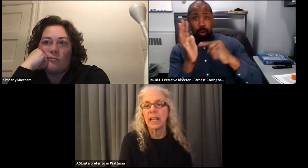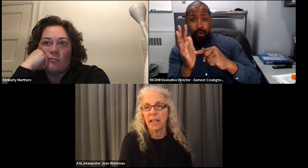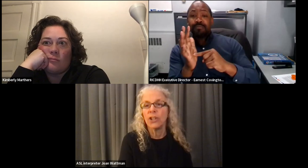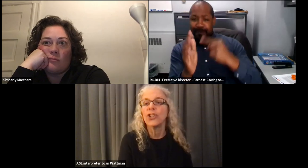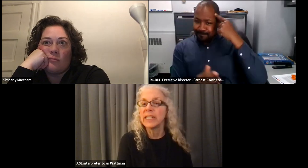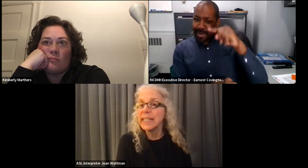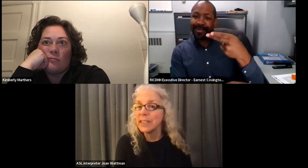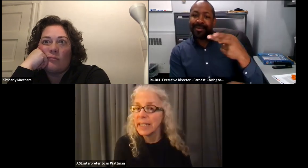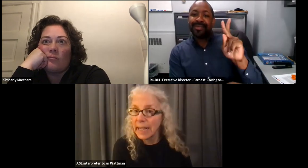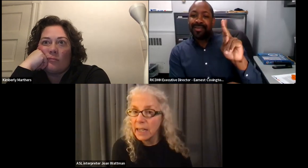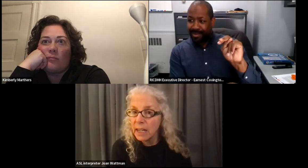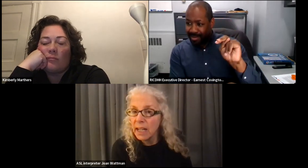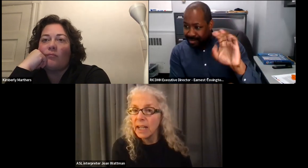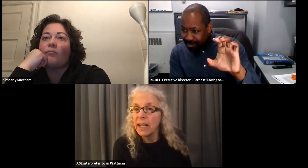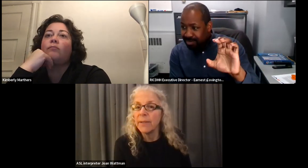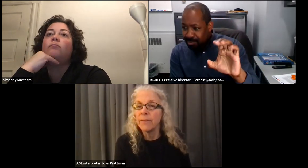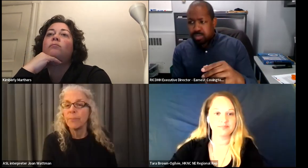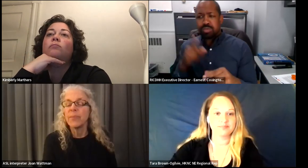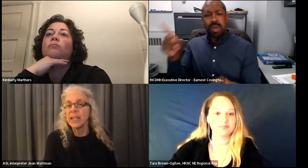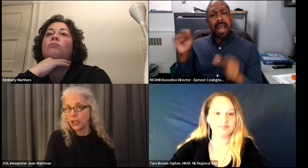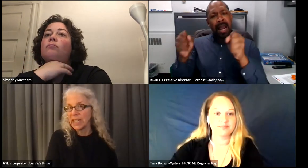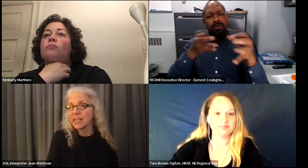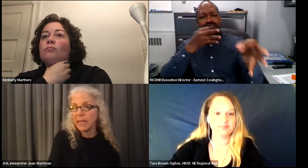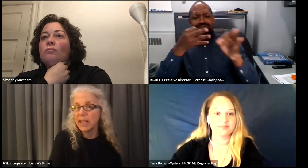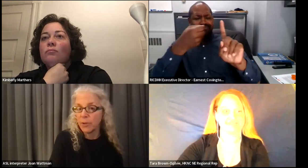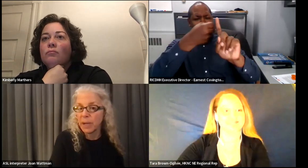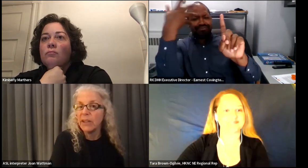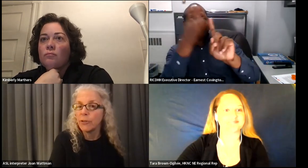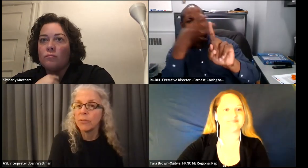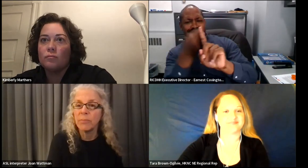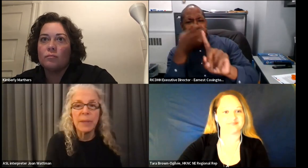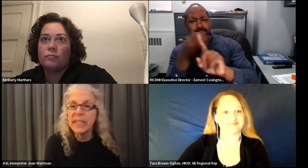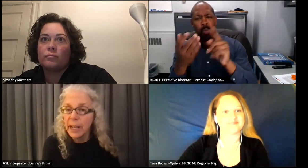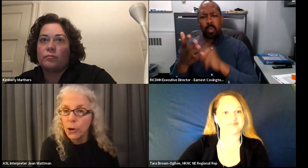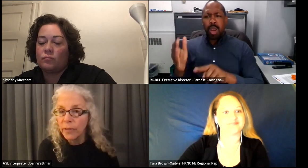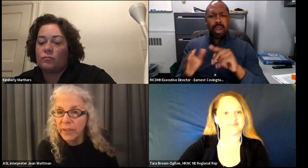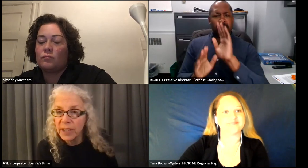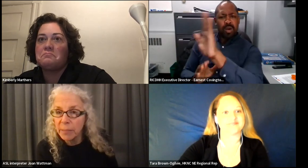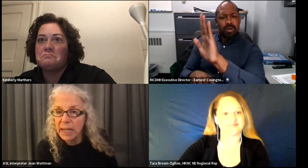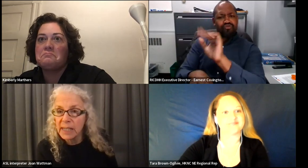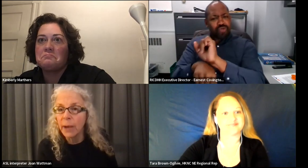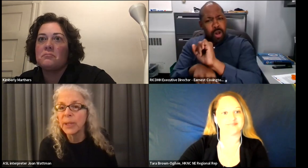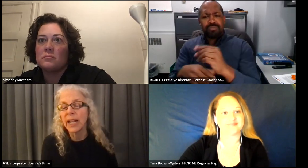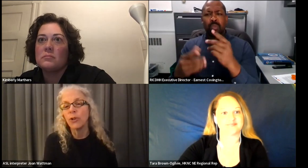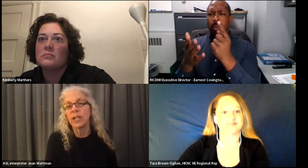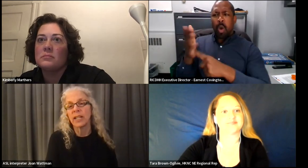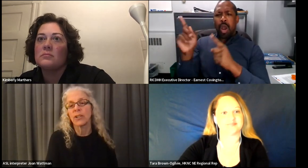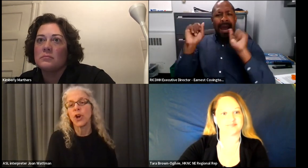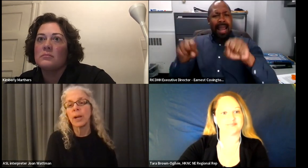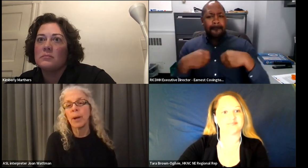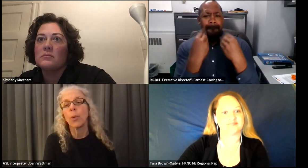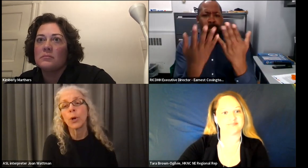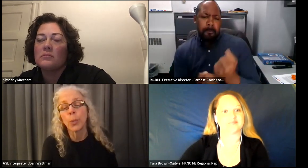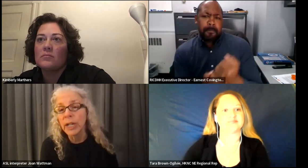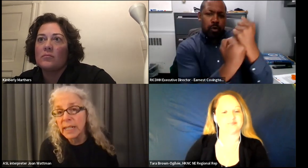Ogilvie. She is here tonight, and she can speak to everybody for maybe 10 or 15 minutes. I would like her to